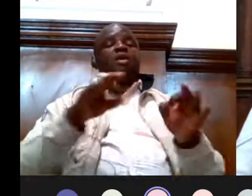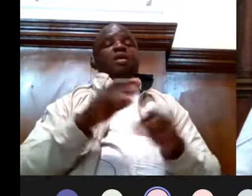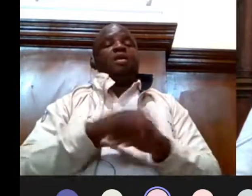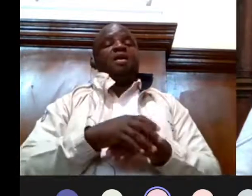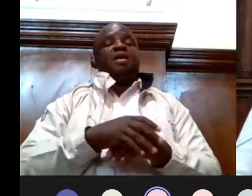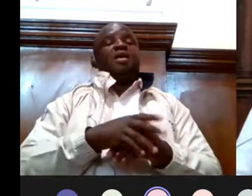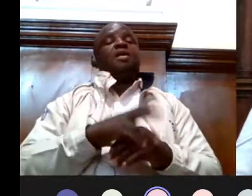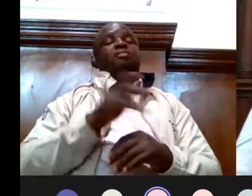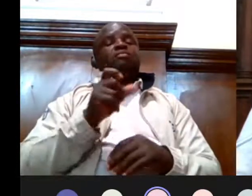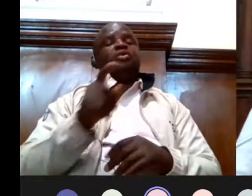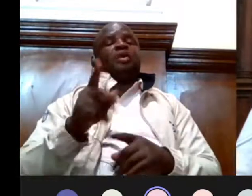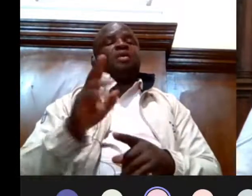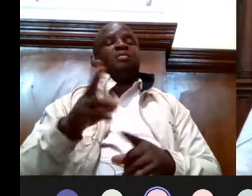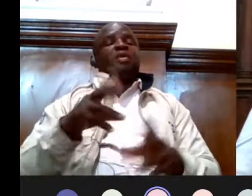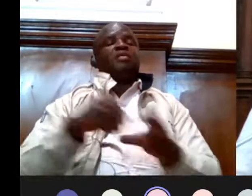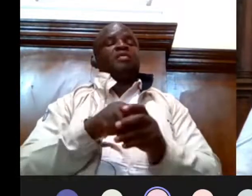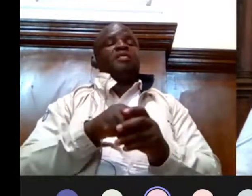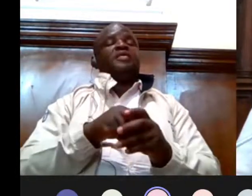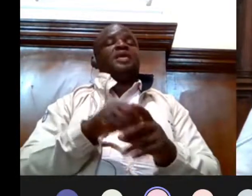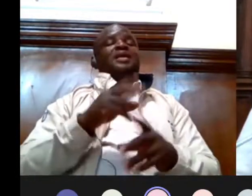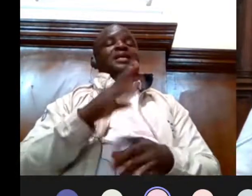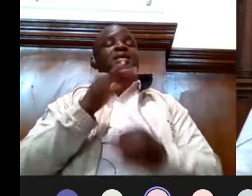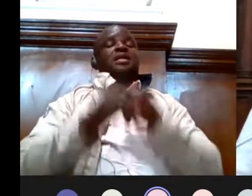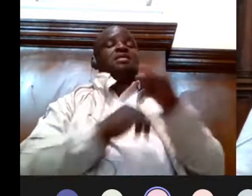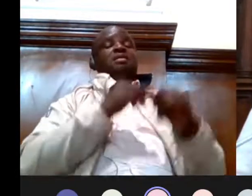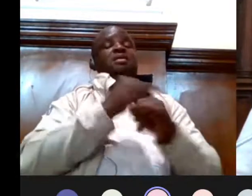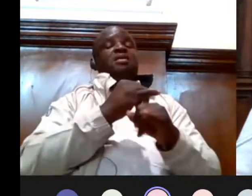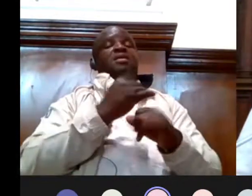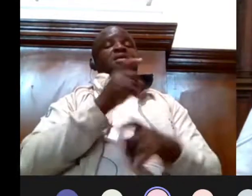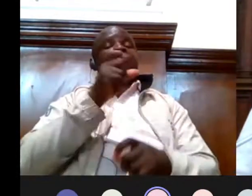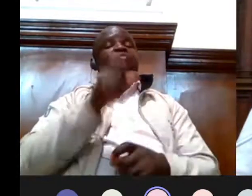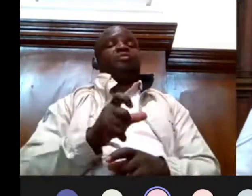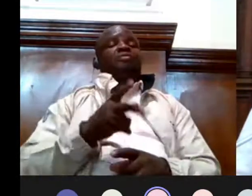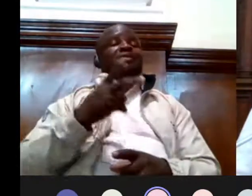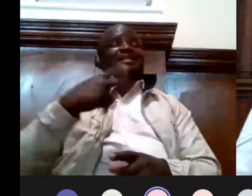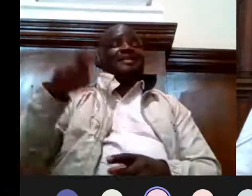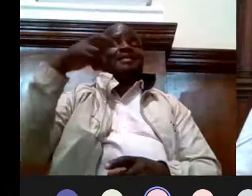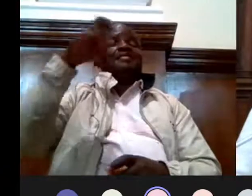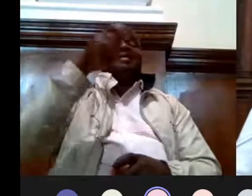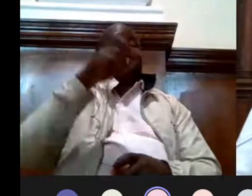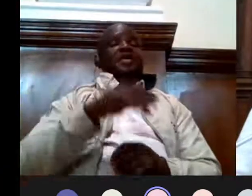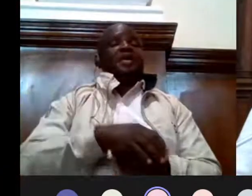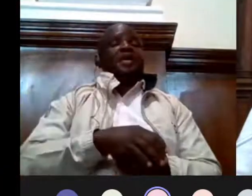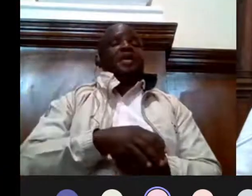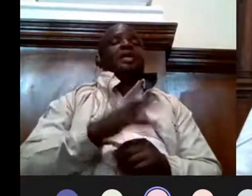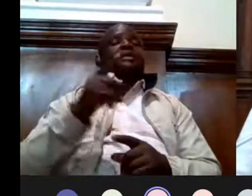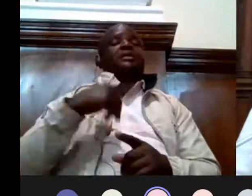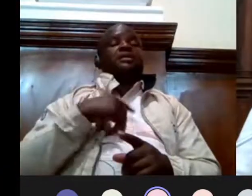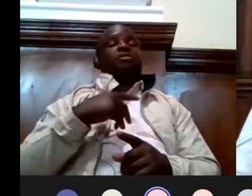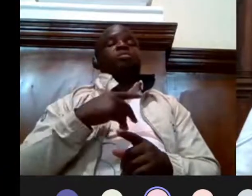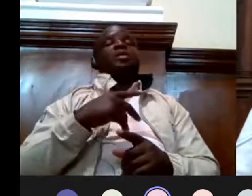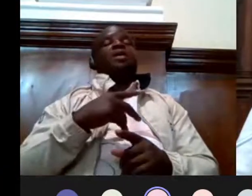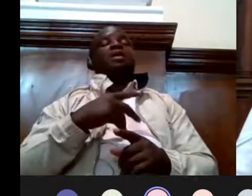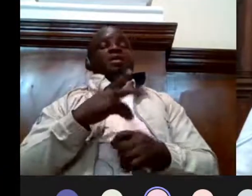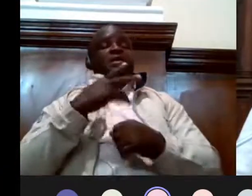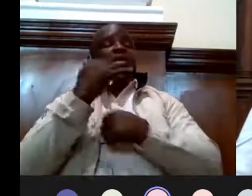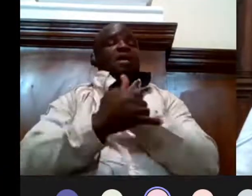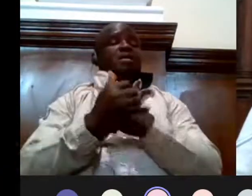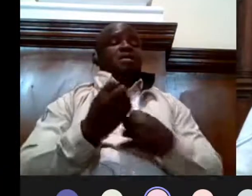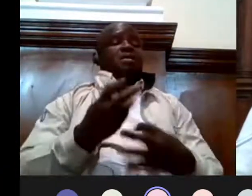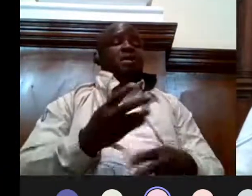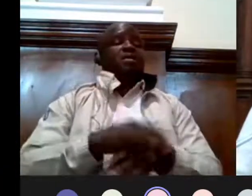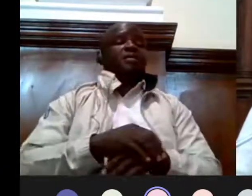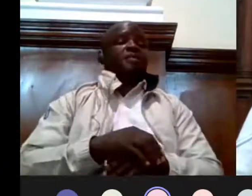internationalist. She traveled to at least two continents when traveling was